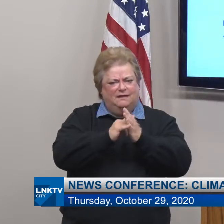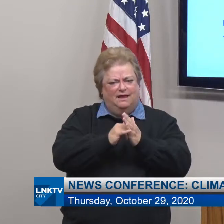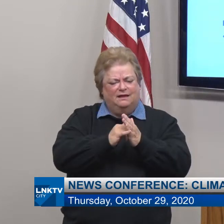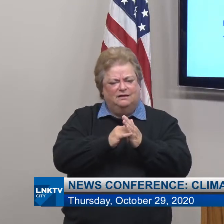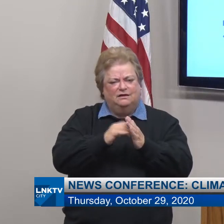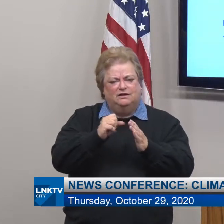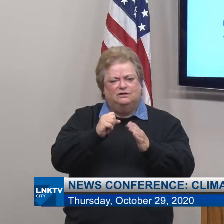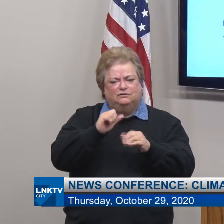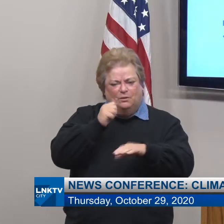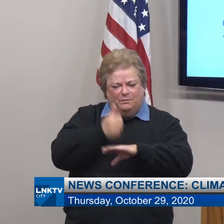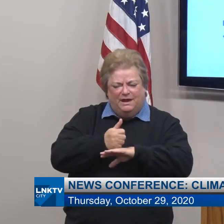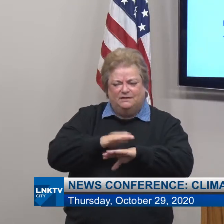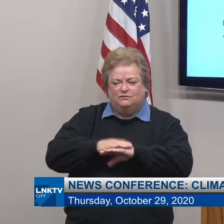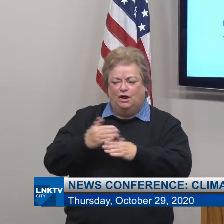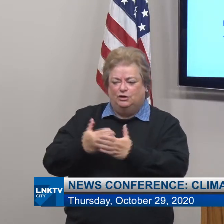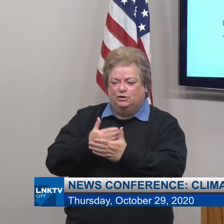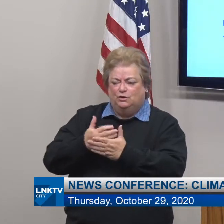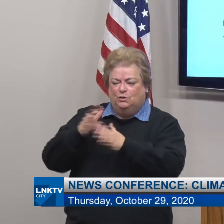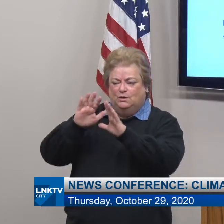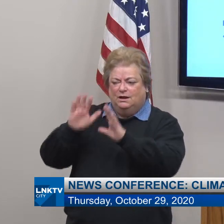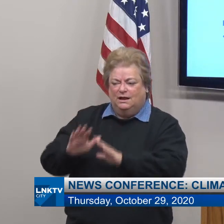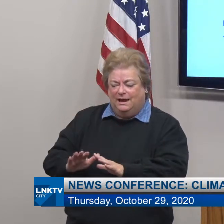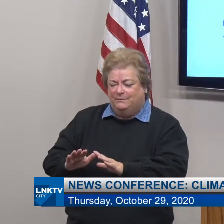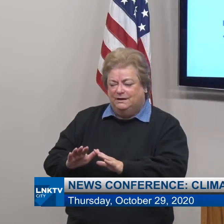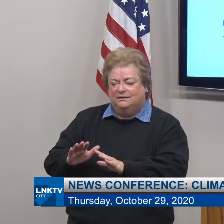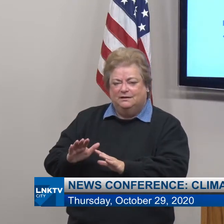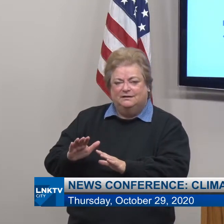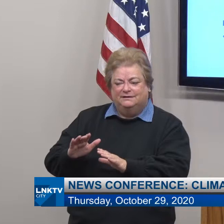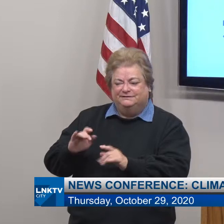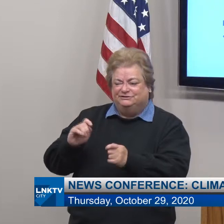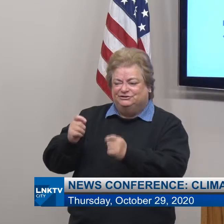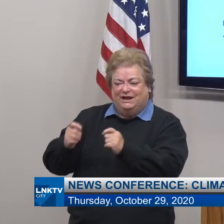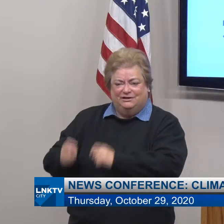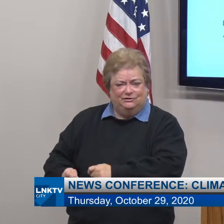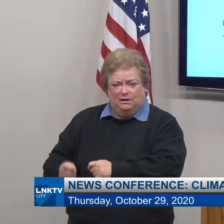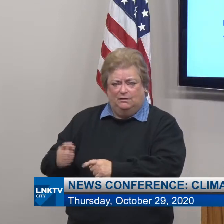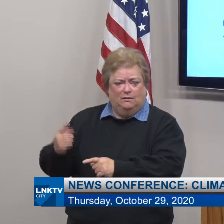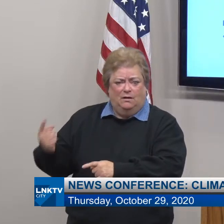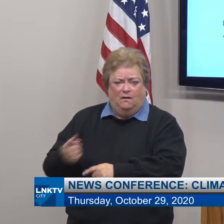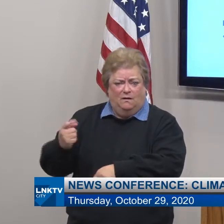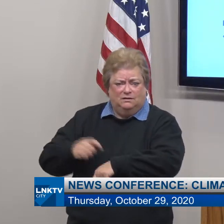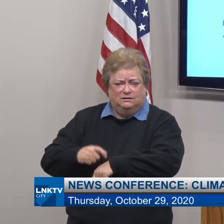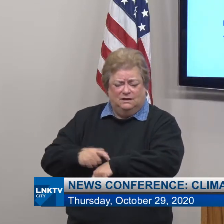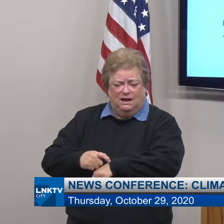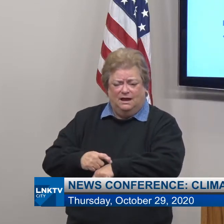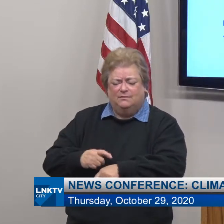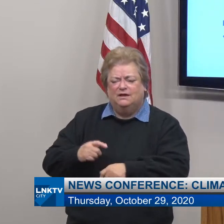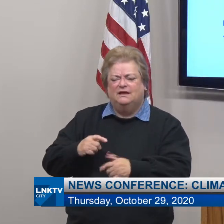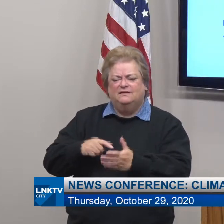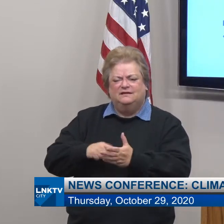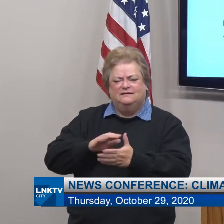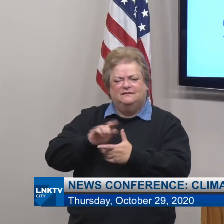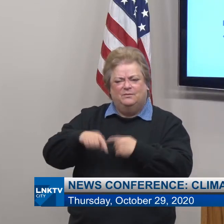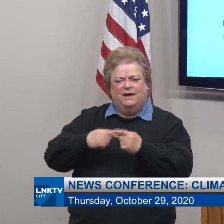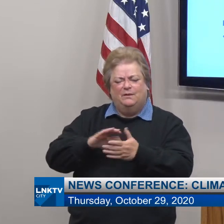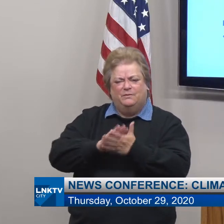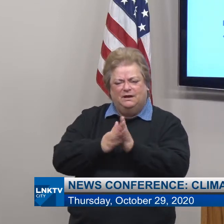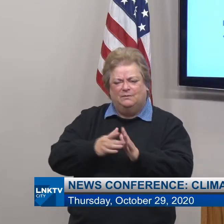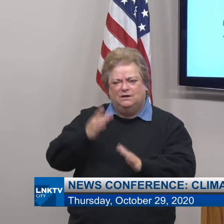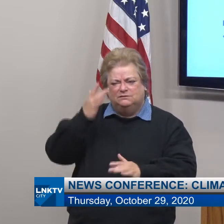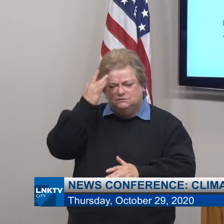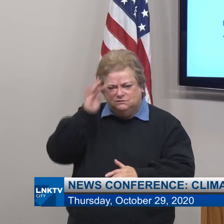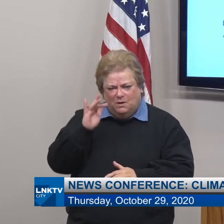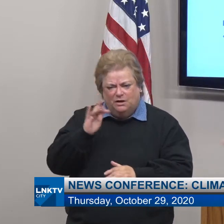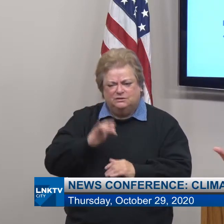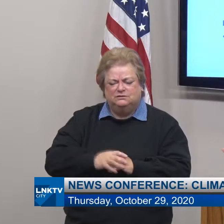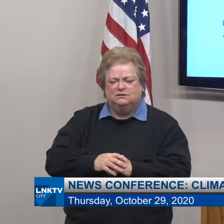on new climate-related data around our changing weather patterns. So really, this is about being smart. This is about continuing to do good work to mediate